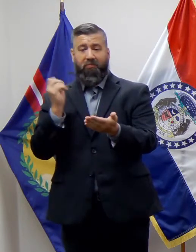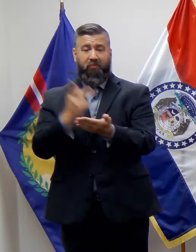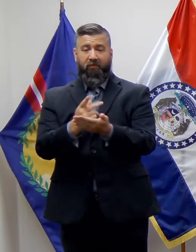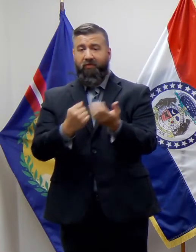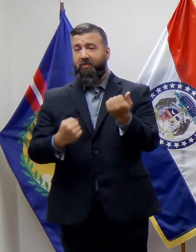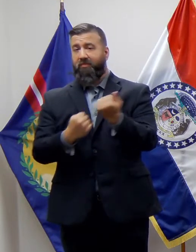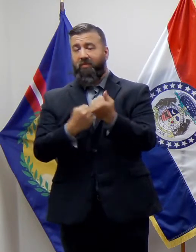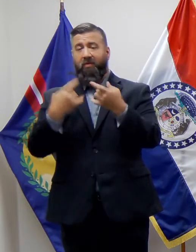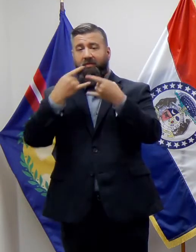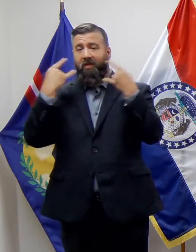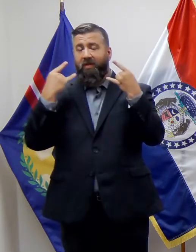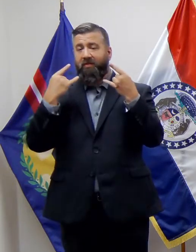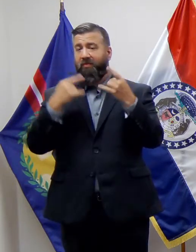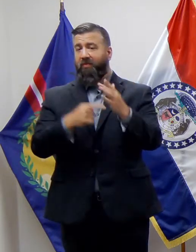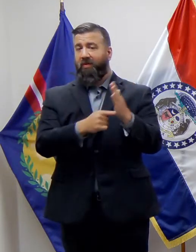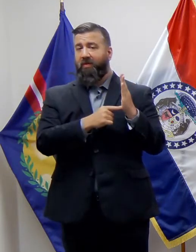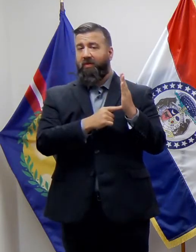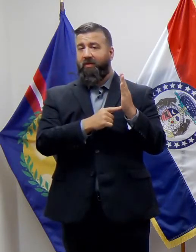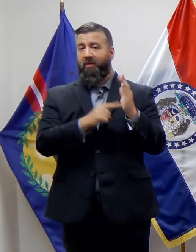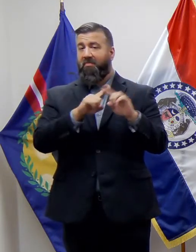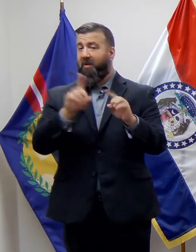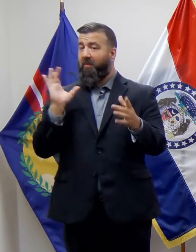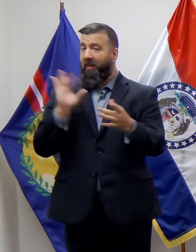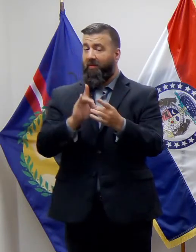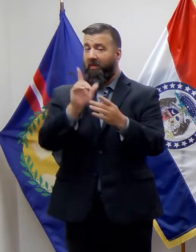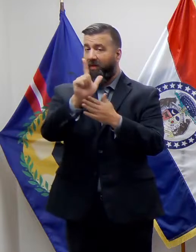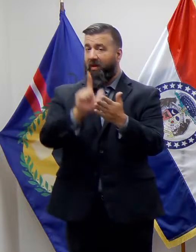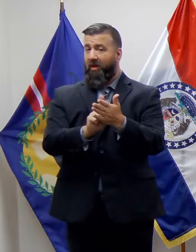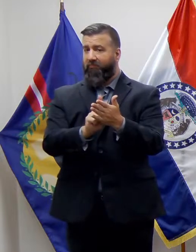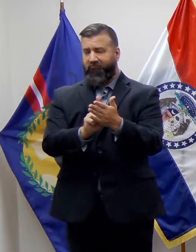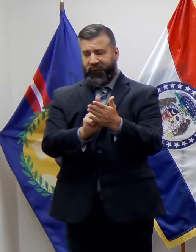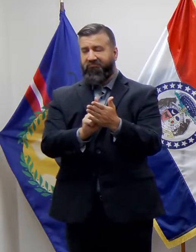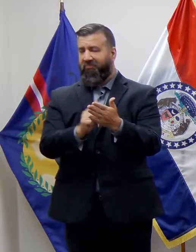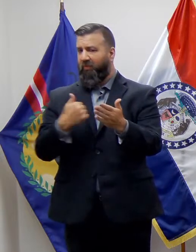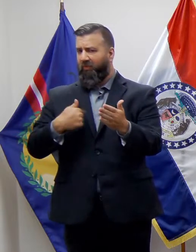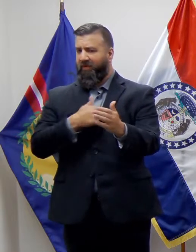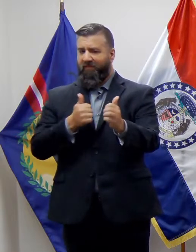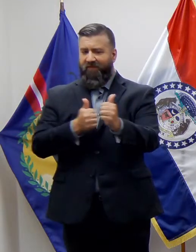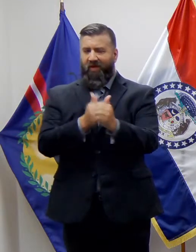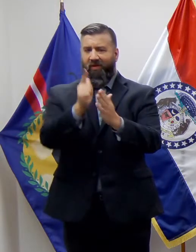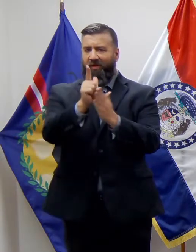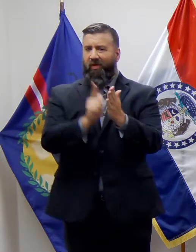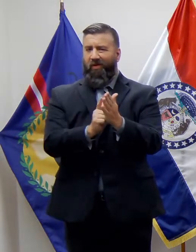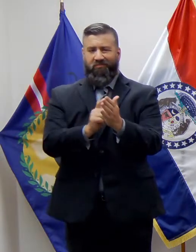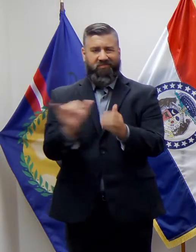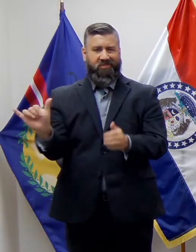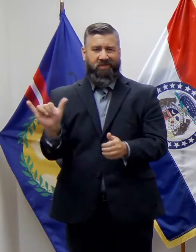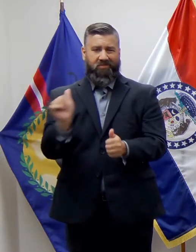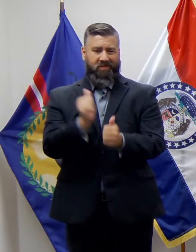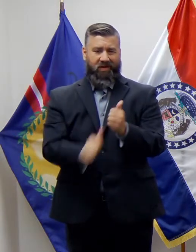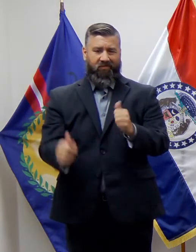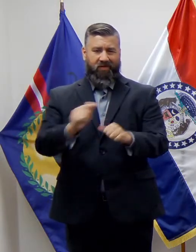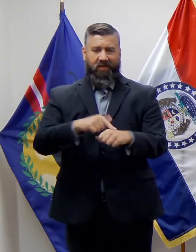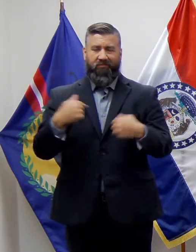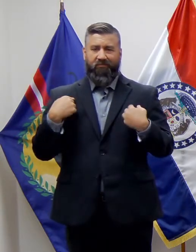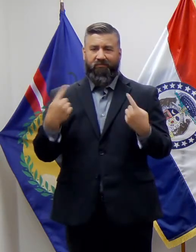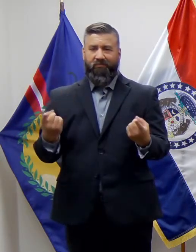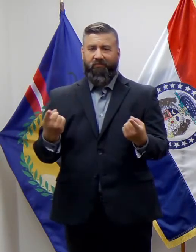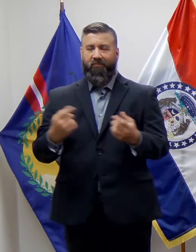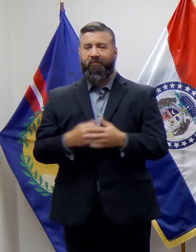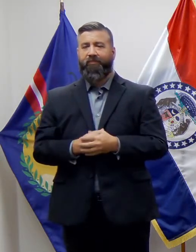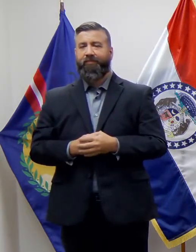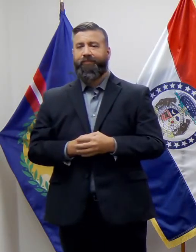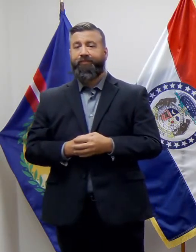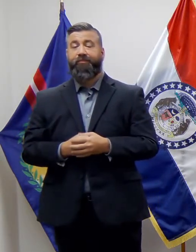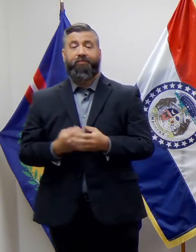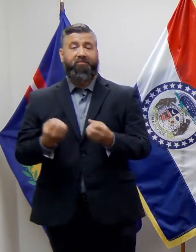mandate. But as far as the law goes, we're following the law like we have every time. There's been a lot of conversations in the past about what the